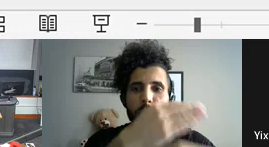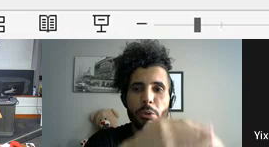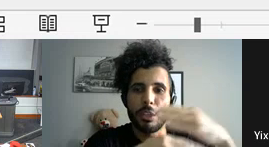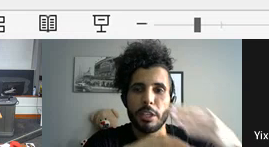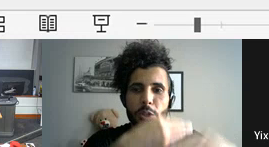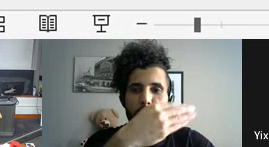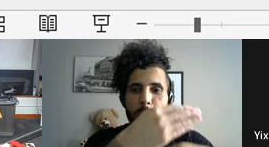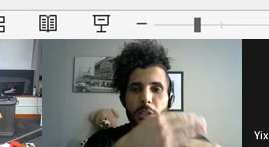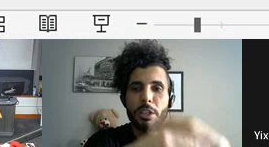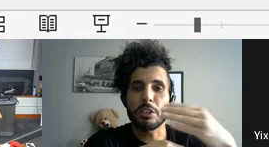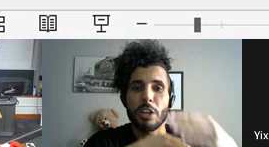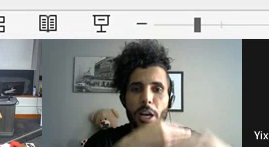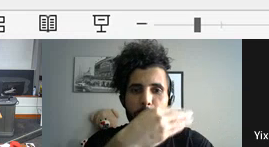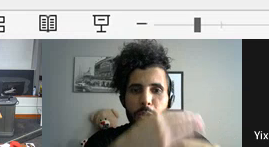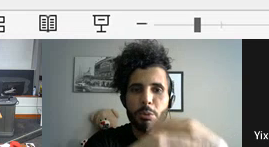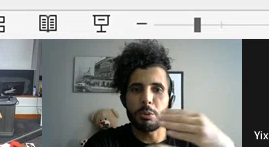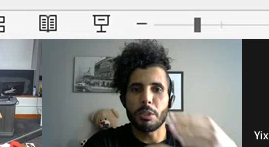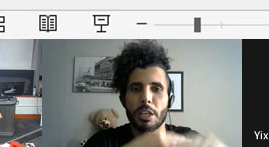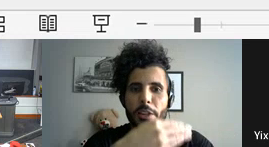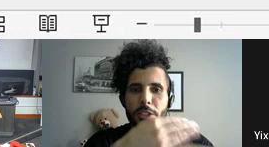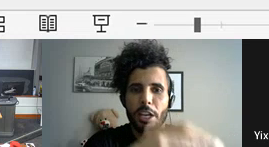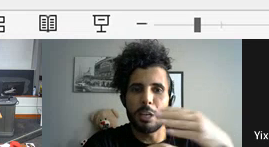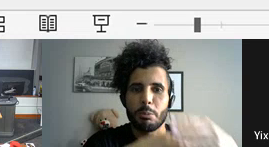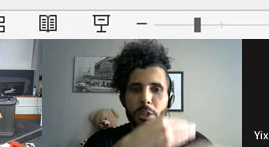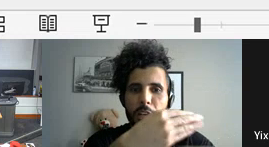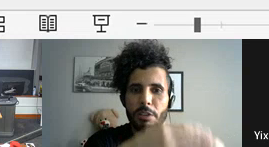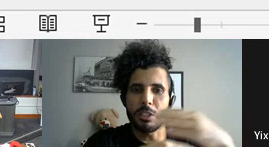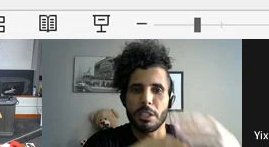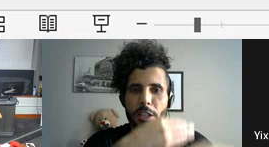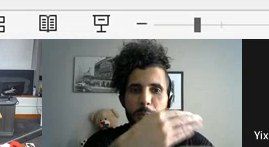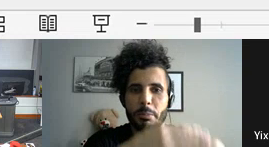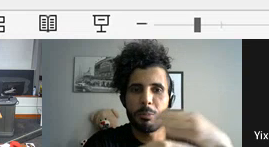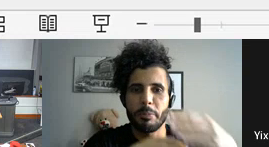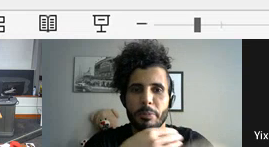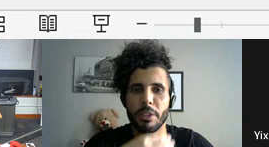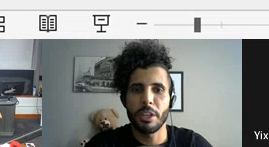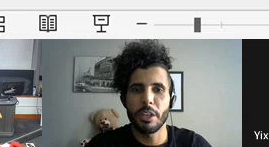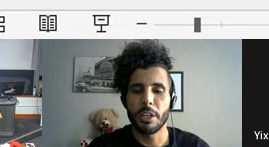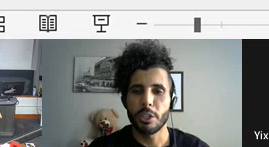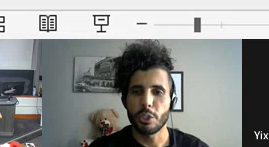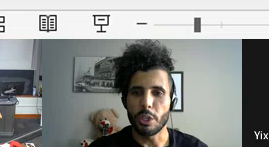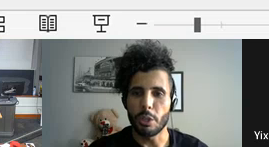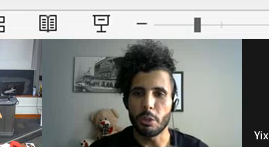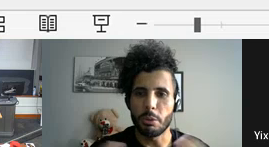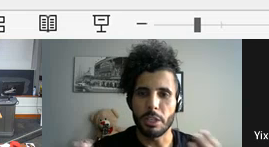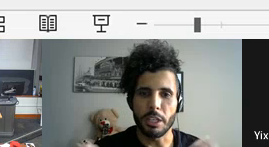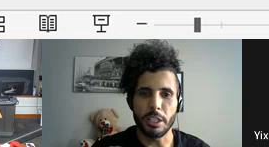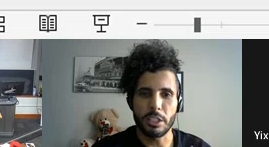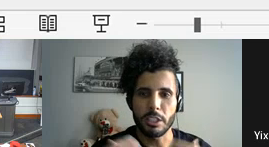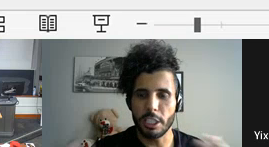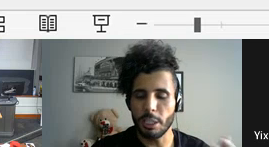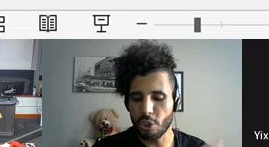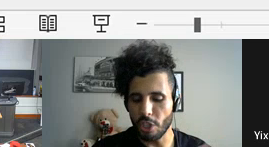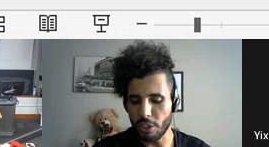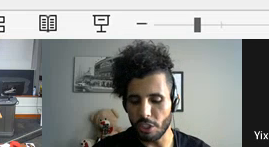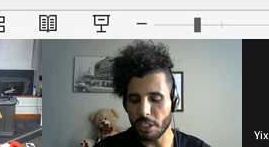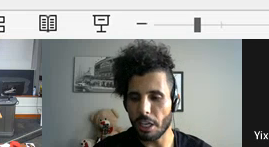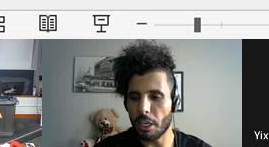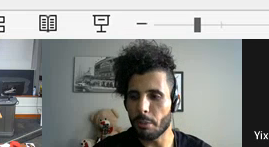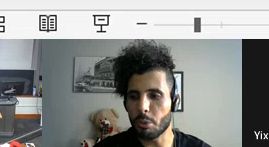we do this, we mean the crops at the time we're harvesting them. So it keeps changing.